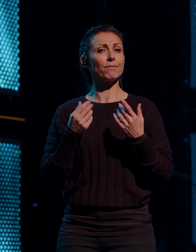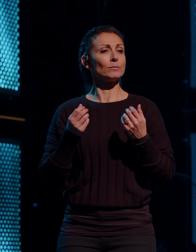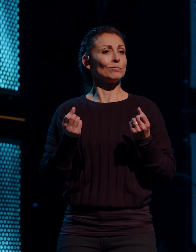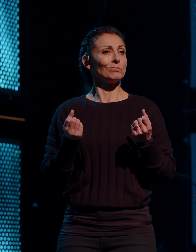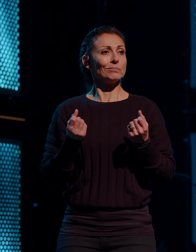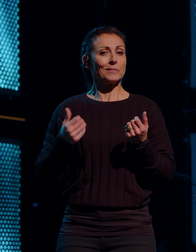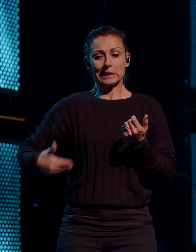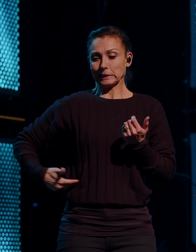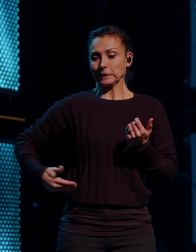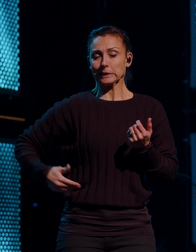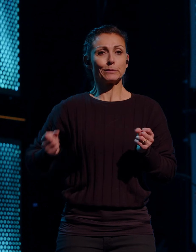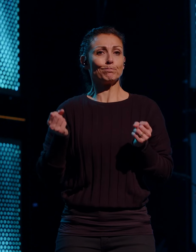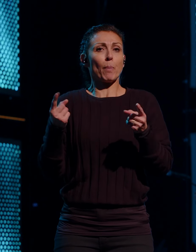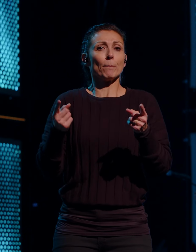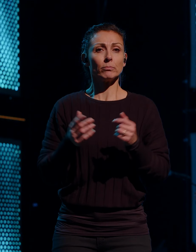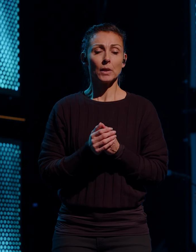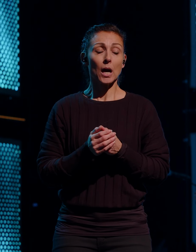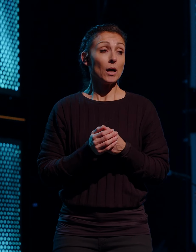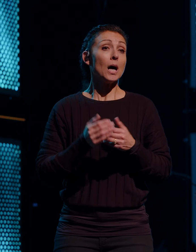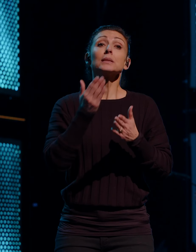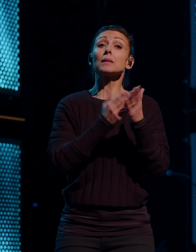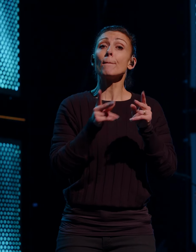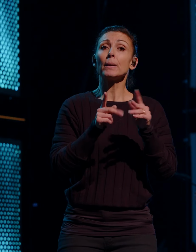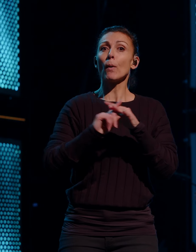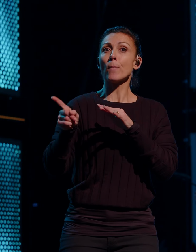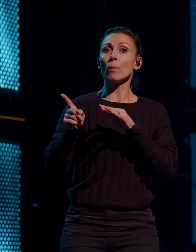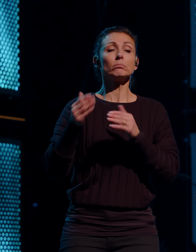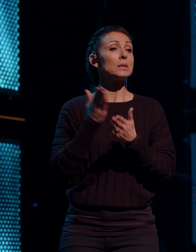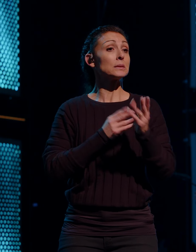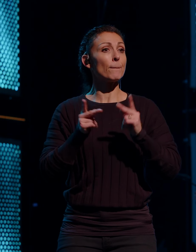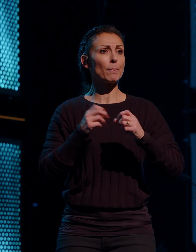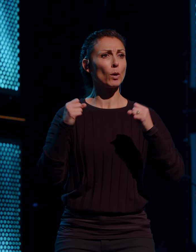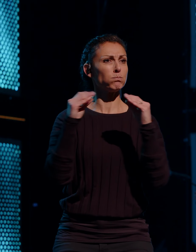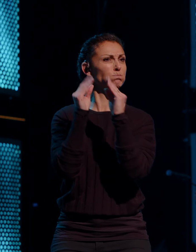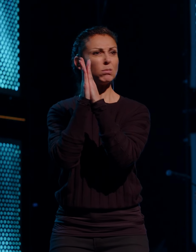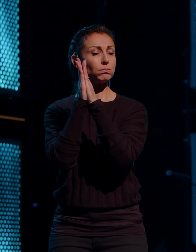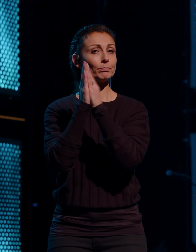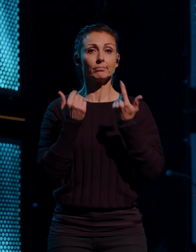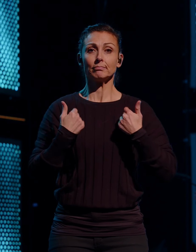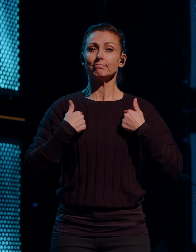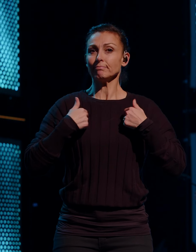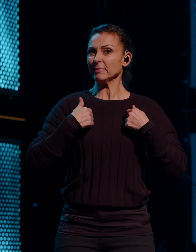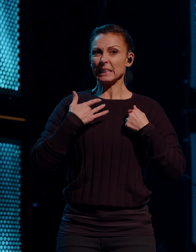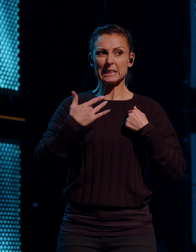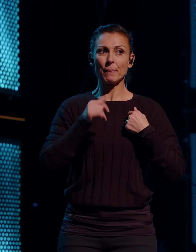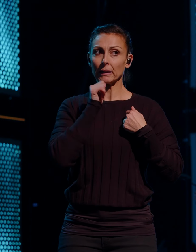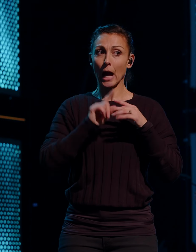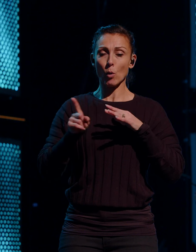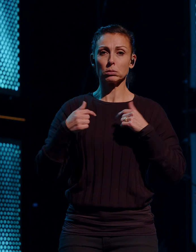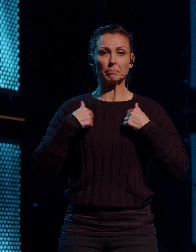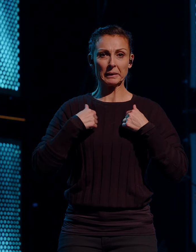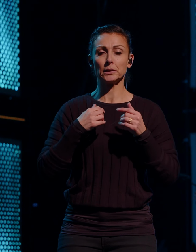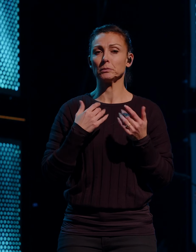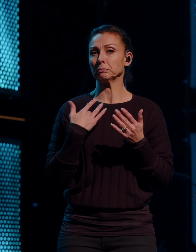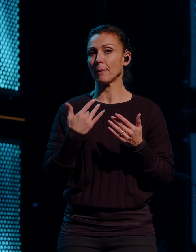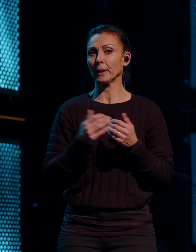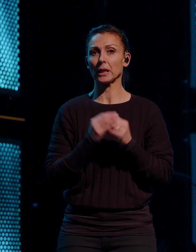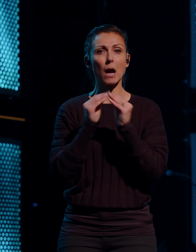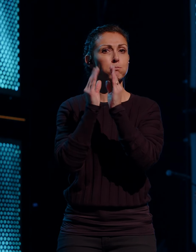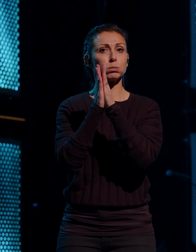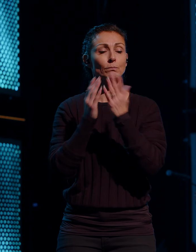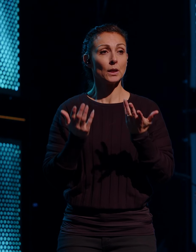first thought is aggression. I don't want that. I want to be grace. When someone does me wrong, like,